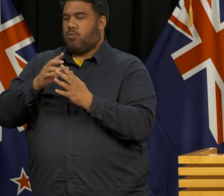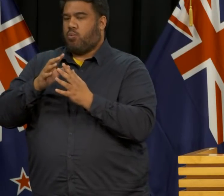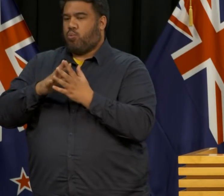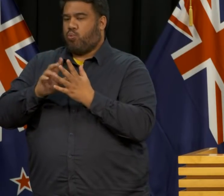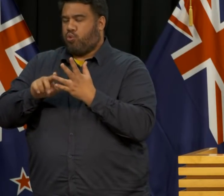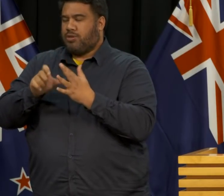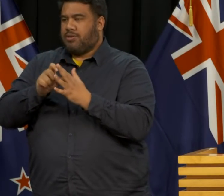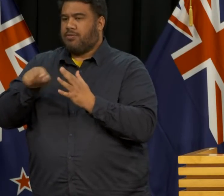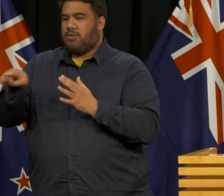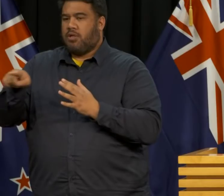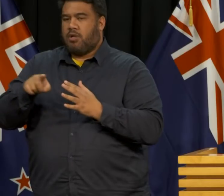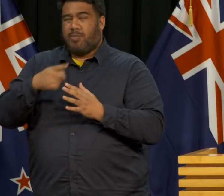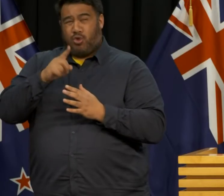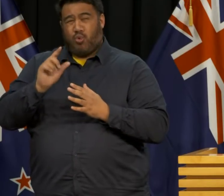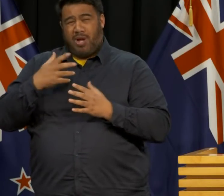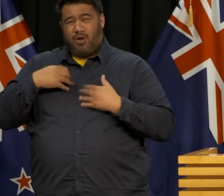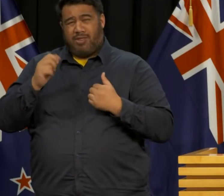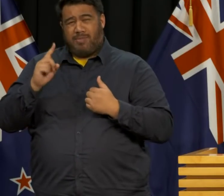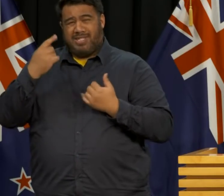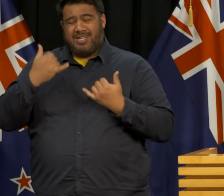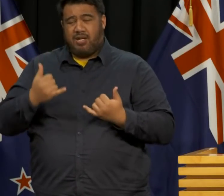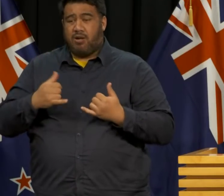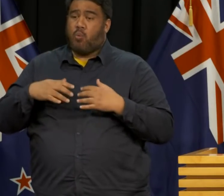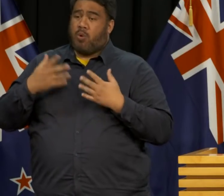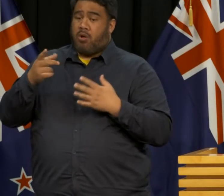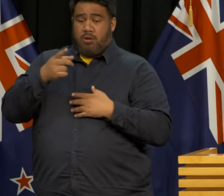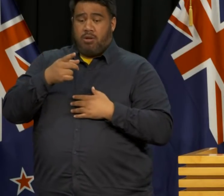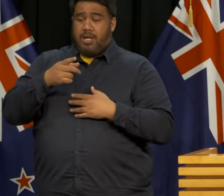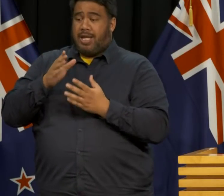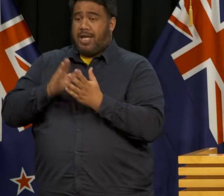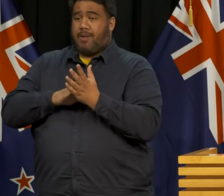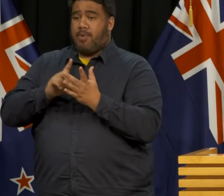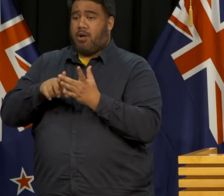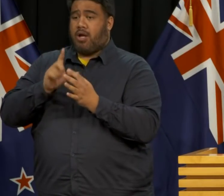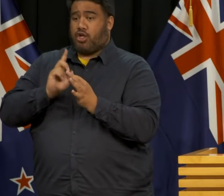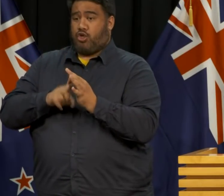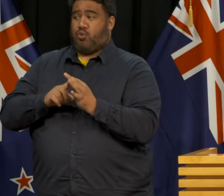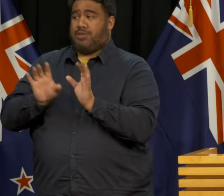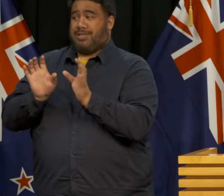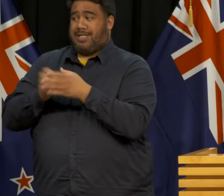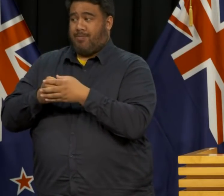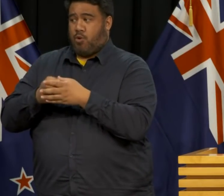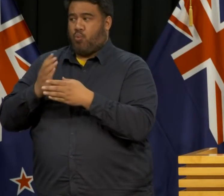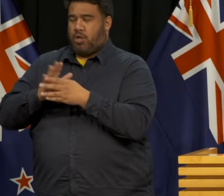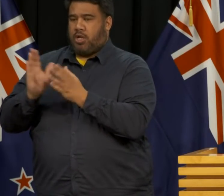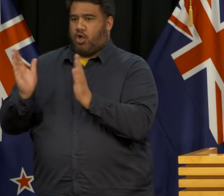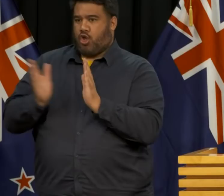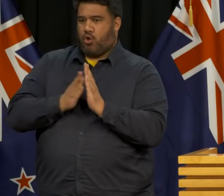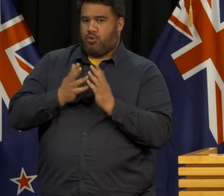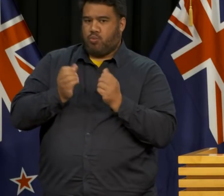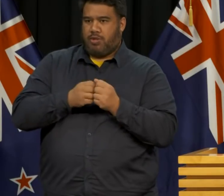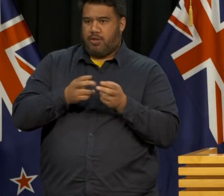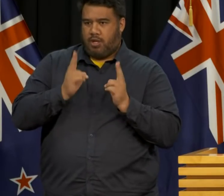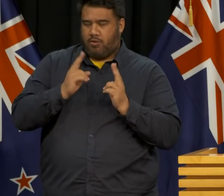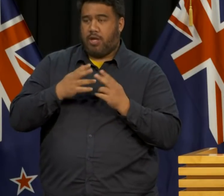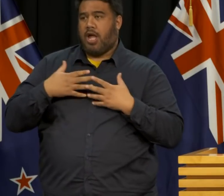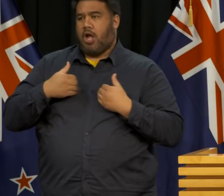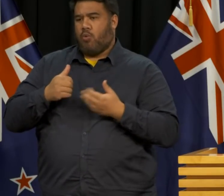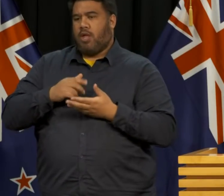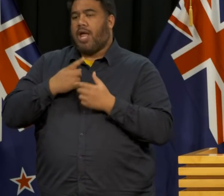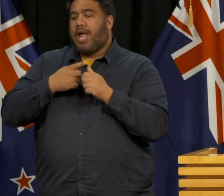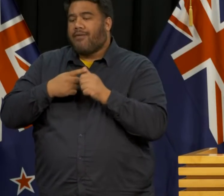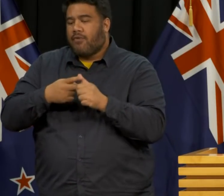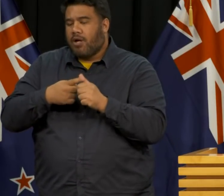The Health are working very closely with the MIQ team. That sort of decision would be one for them. Health would obviously provide advice on